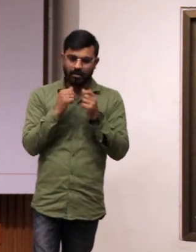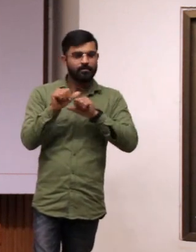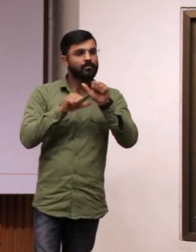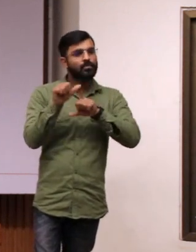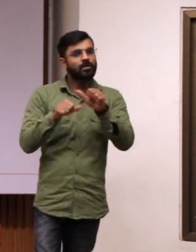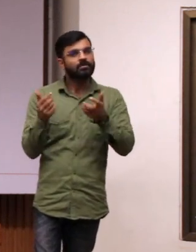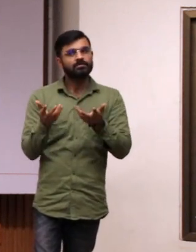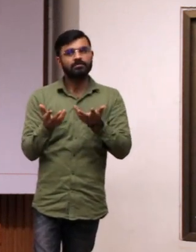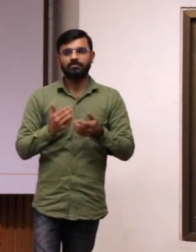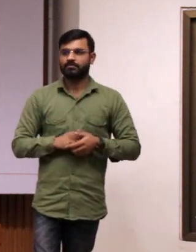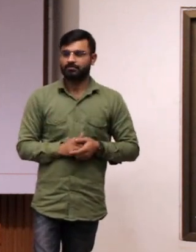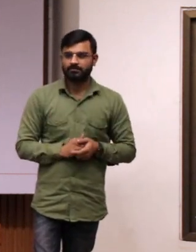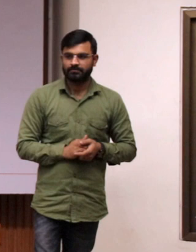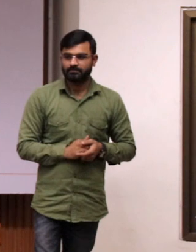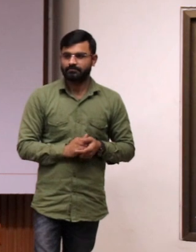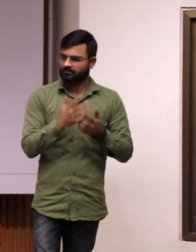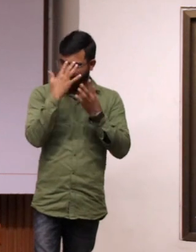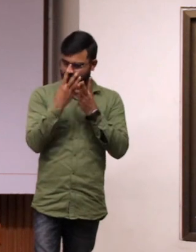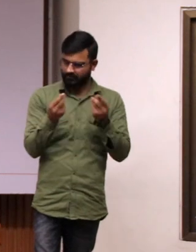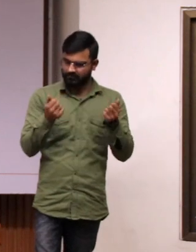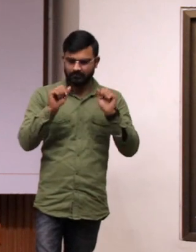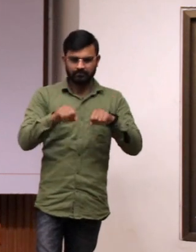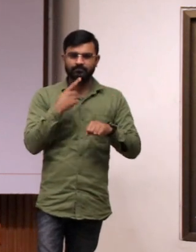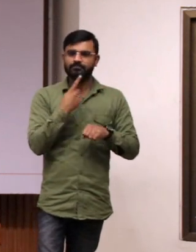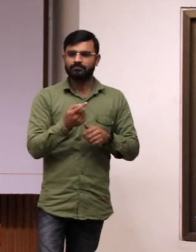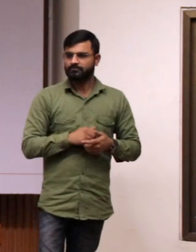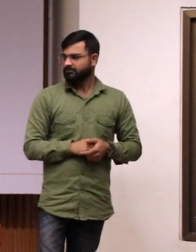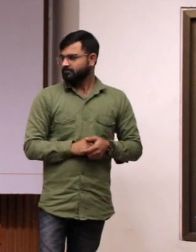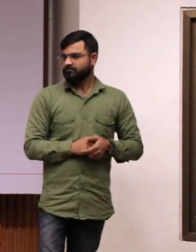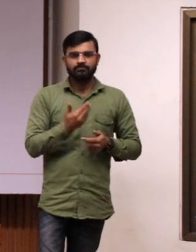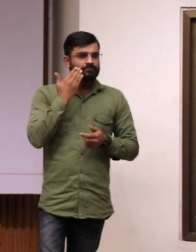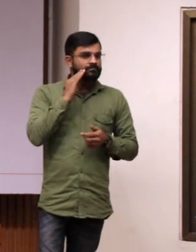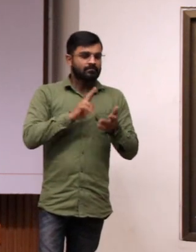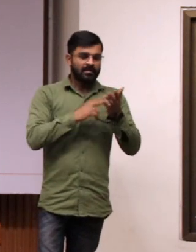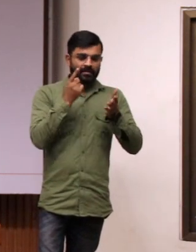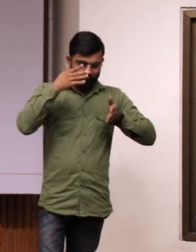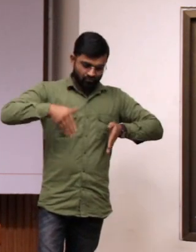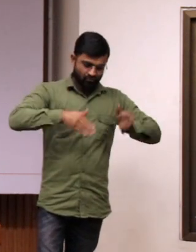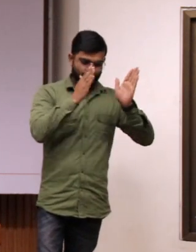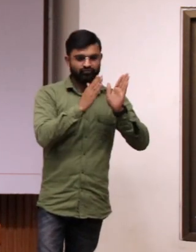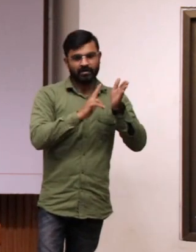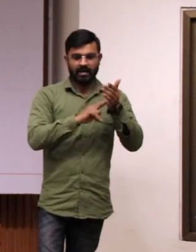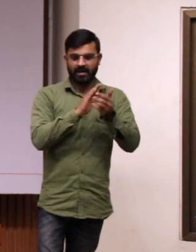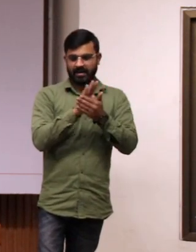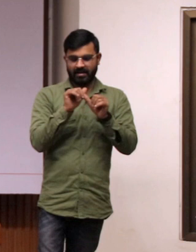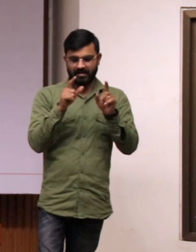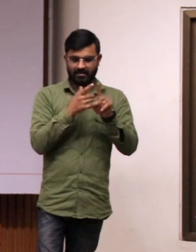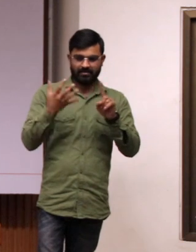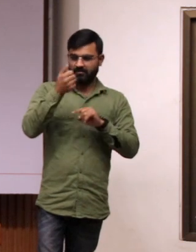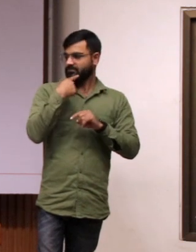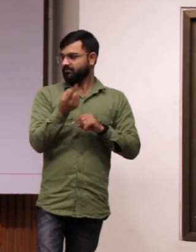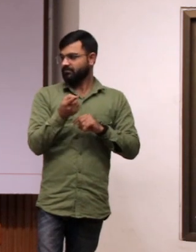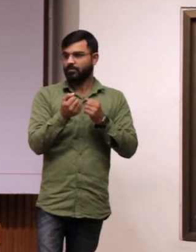processes, is there a solution to this? Yes. I tell you, when you look at the National Highway Authority, they are